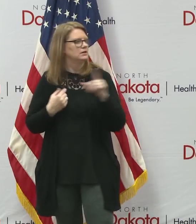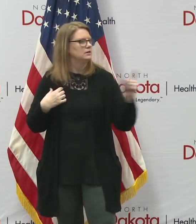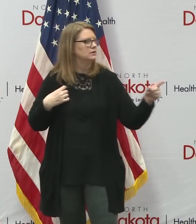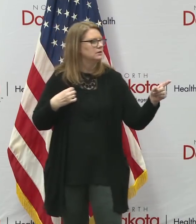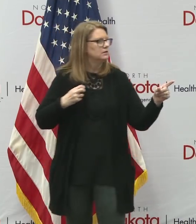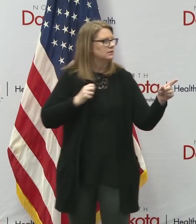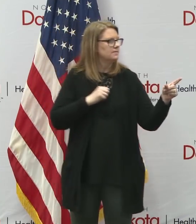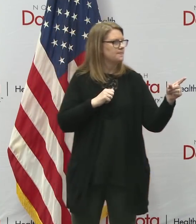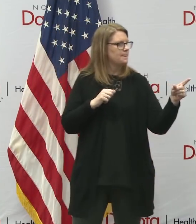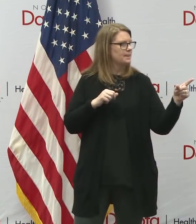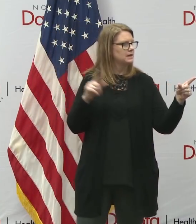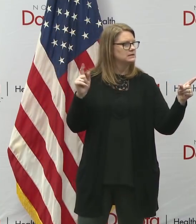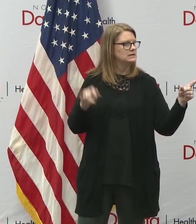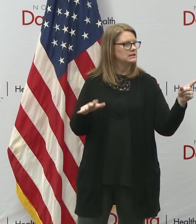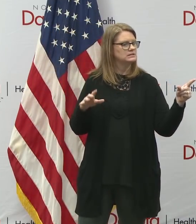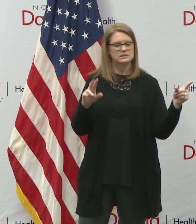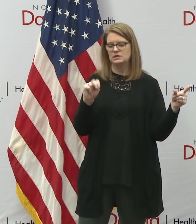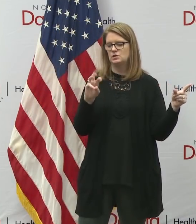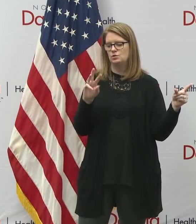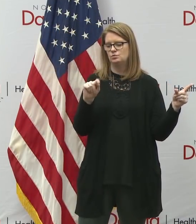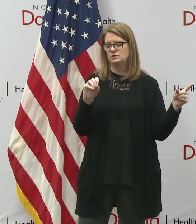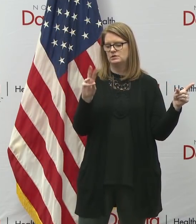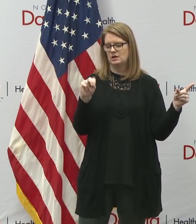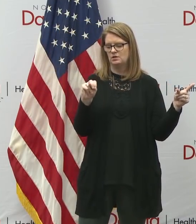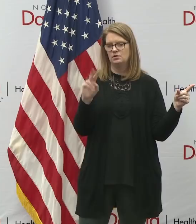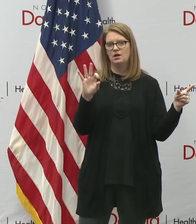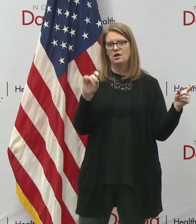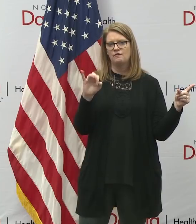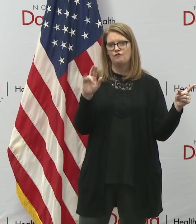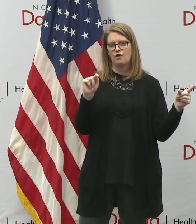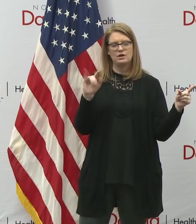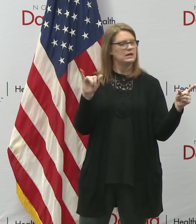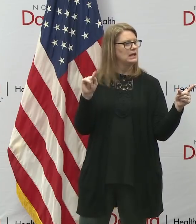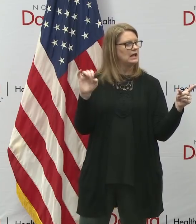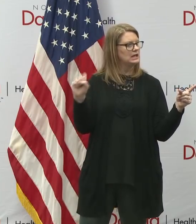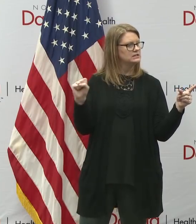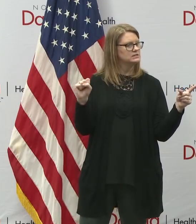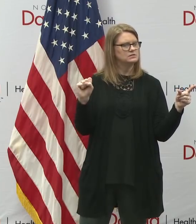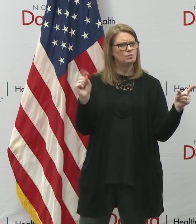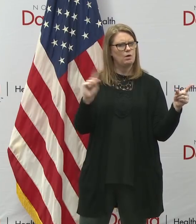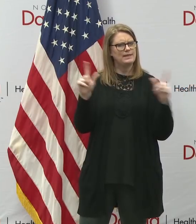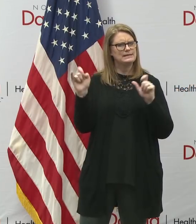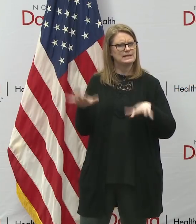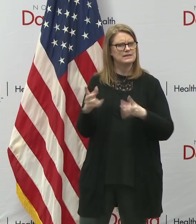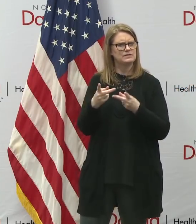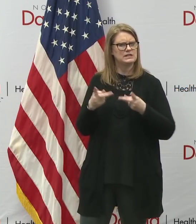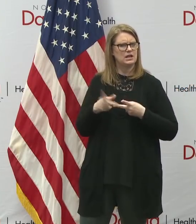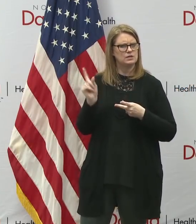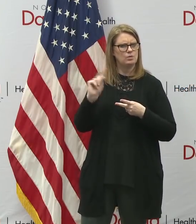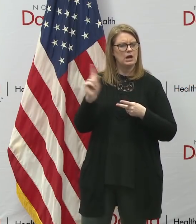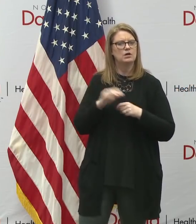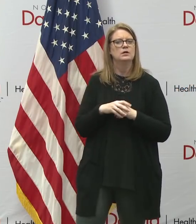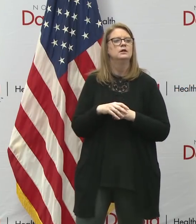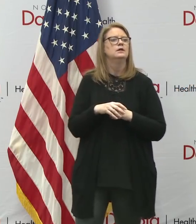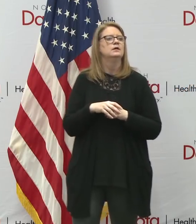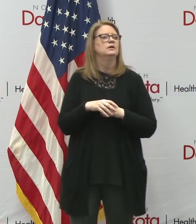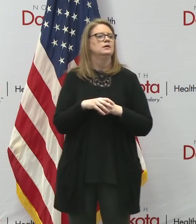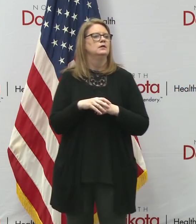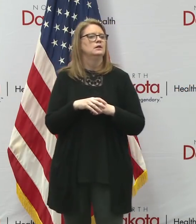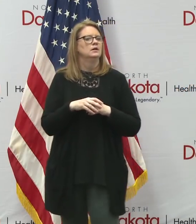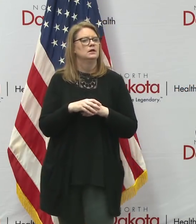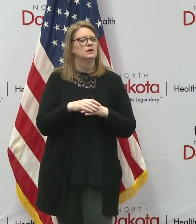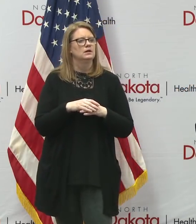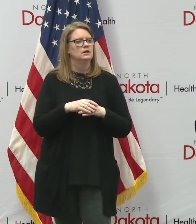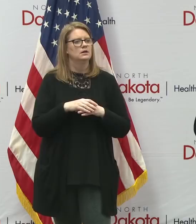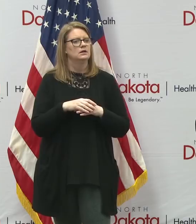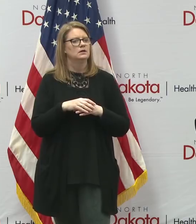testing facilities like in Newtown or in Fort Yates on Indian reservations? Again, in some